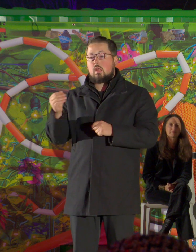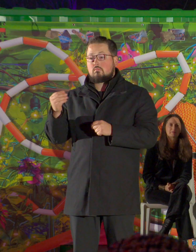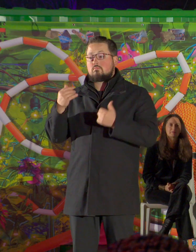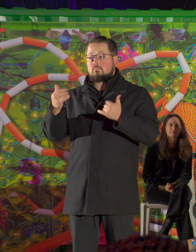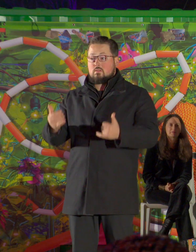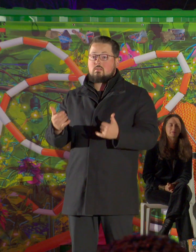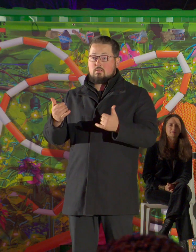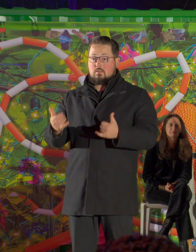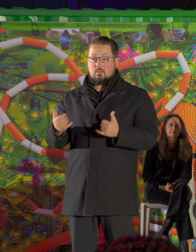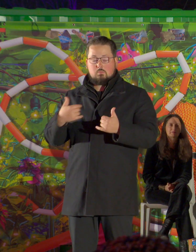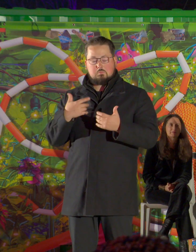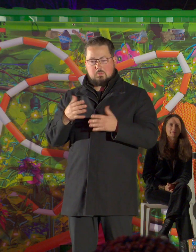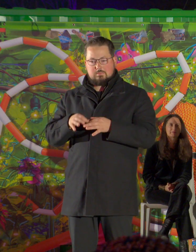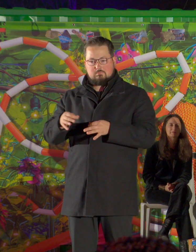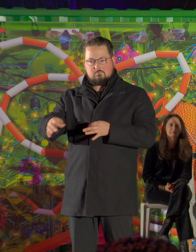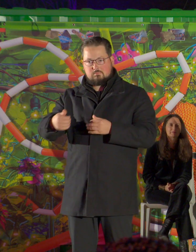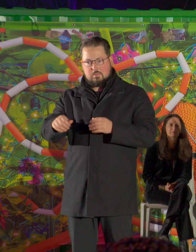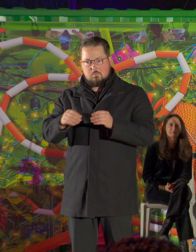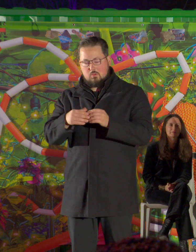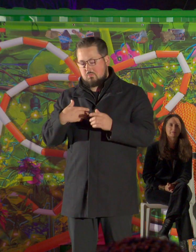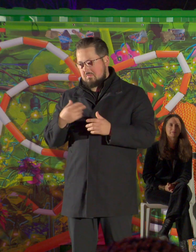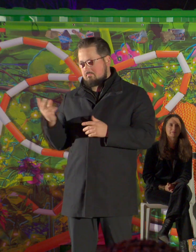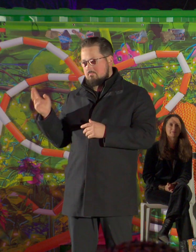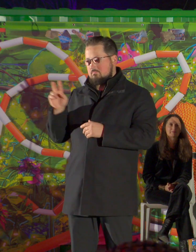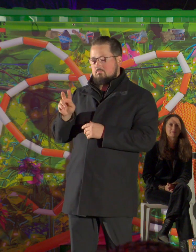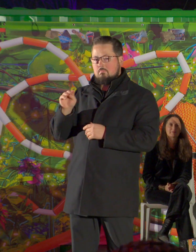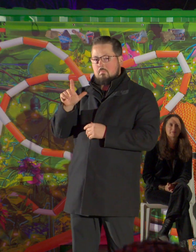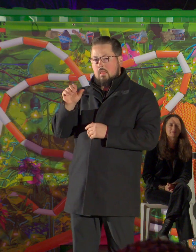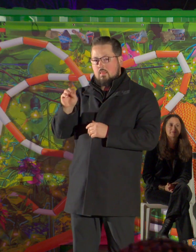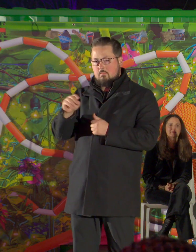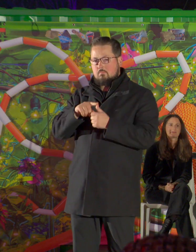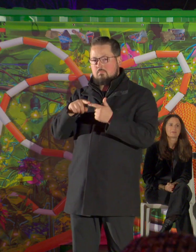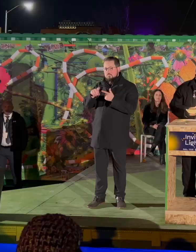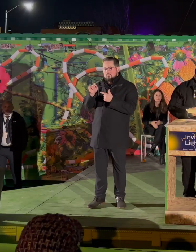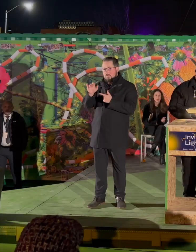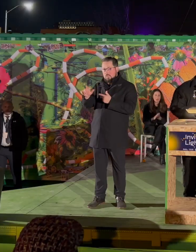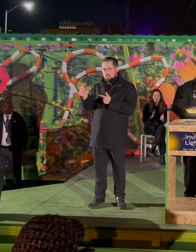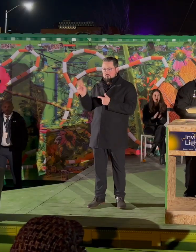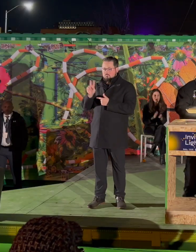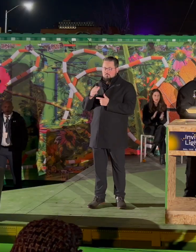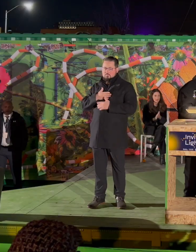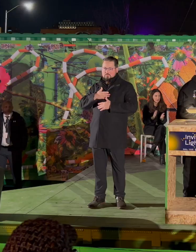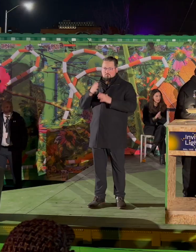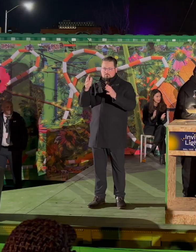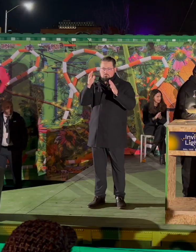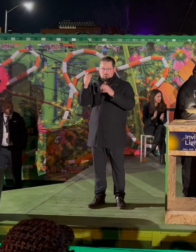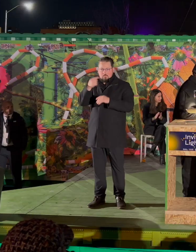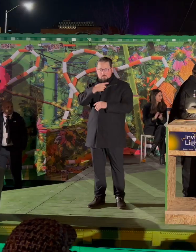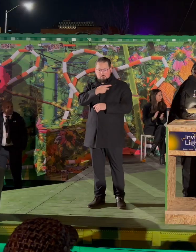further, delay, I would like to bring Malcolm and Daniel in it. So give them a big applause, please. Come